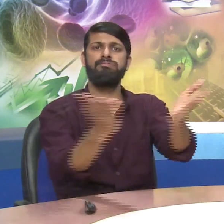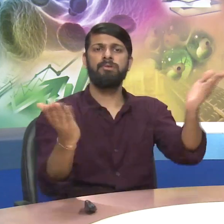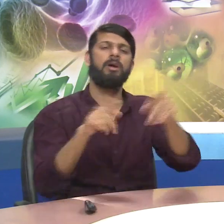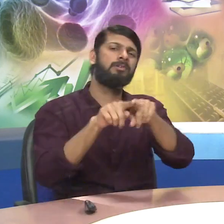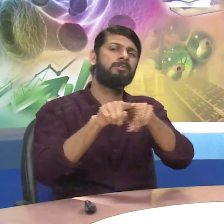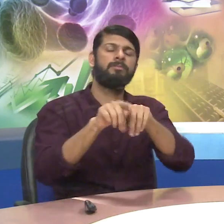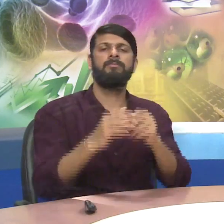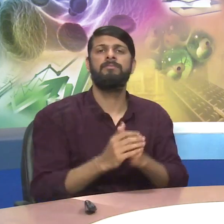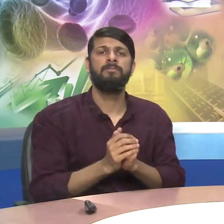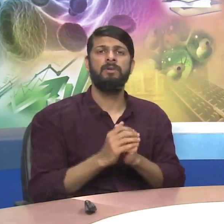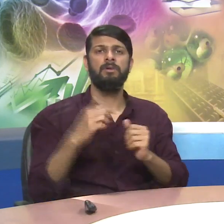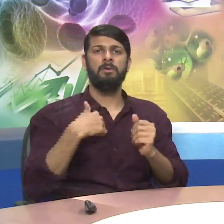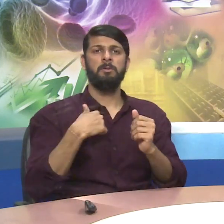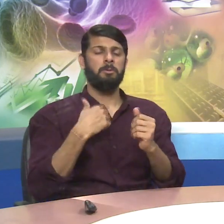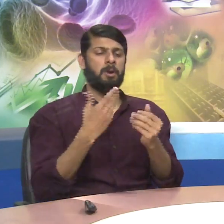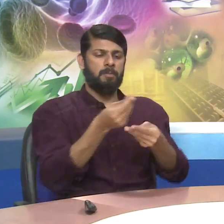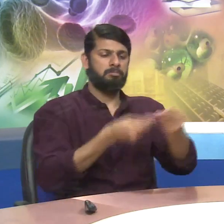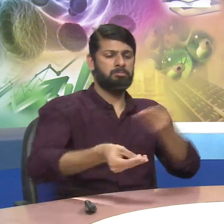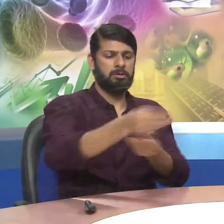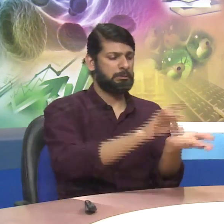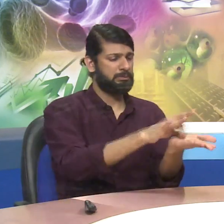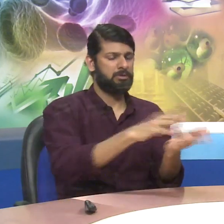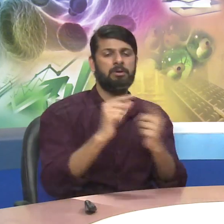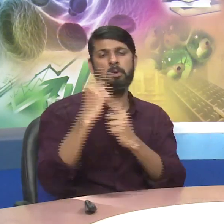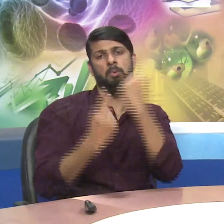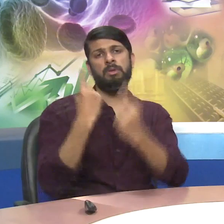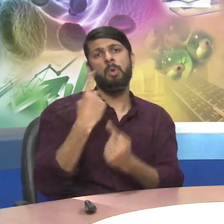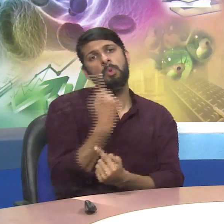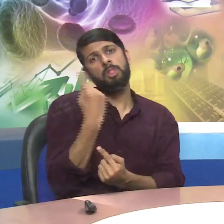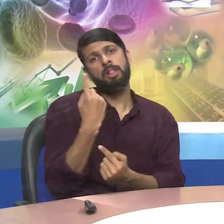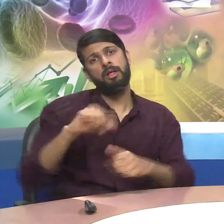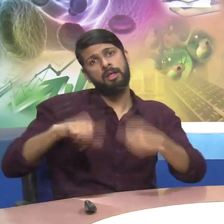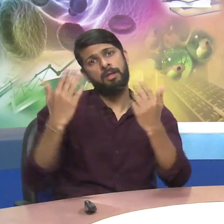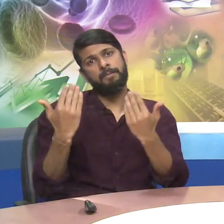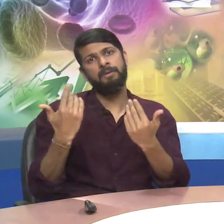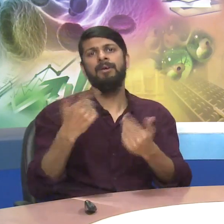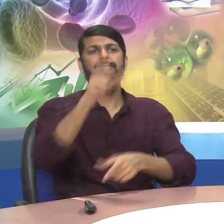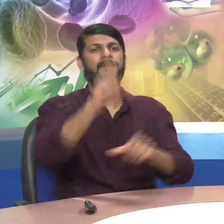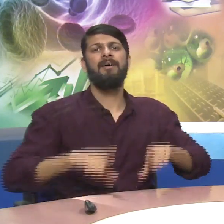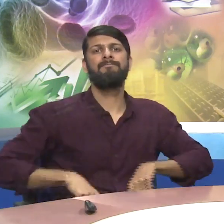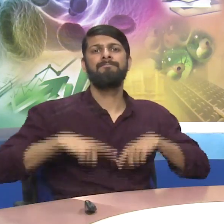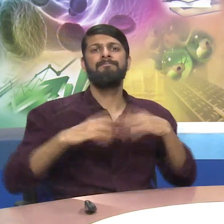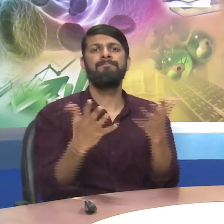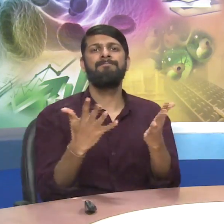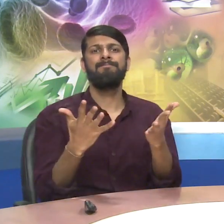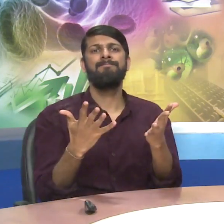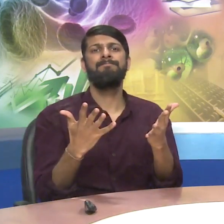the granting of political justice in the form of universal adult